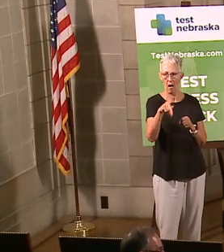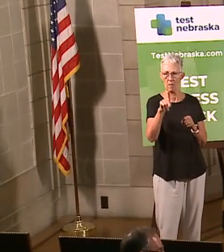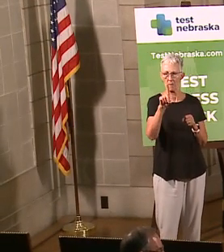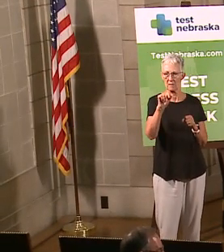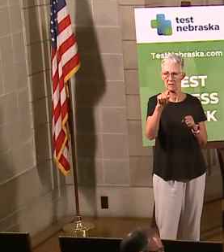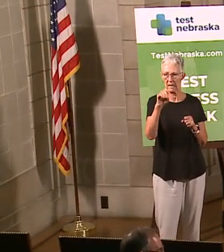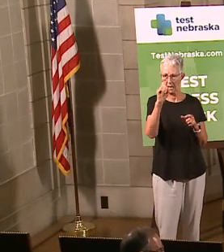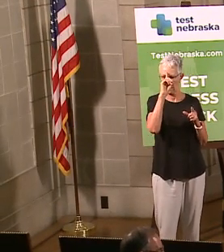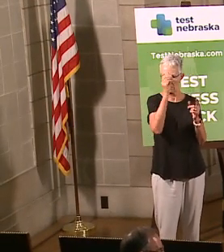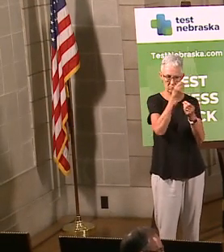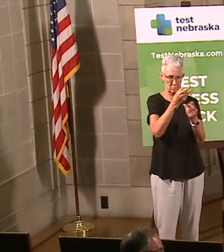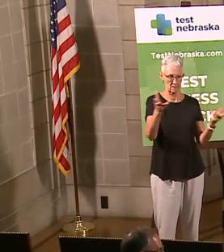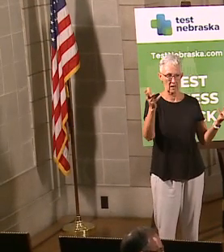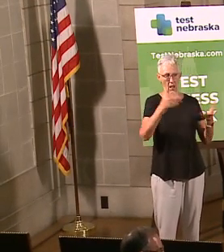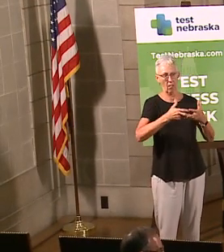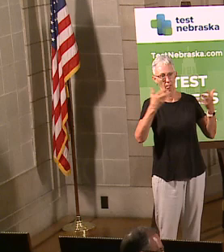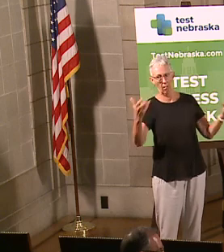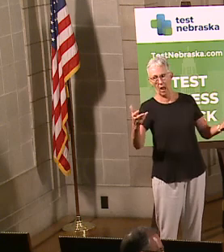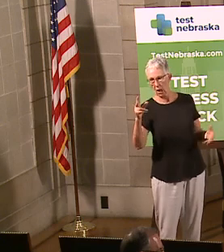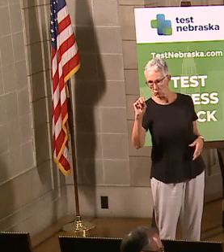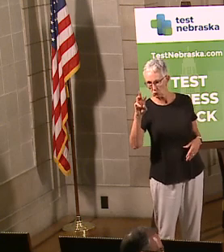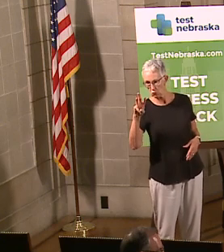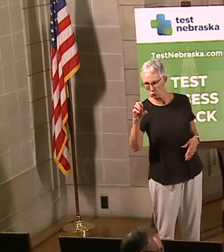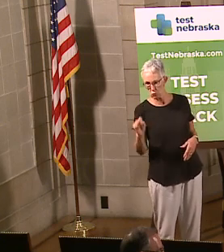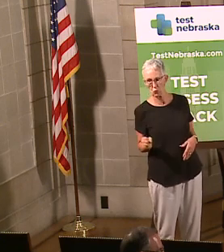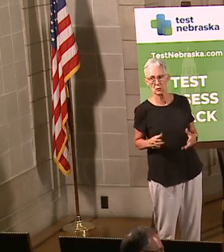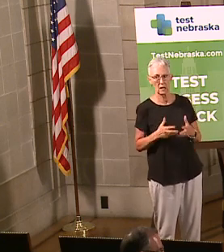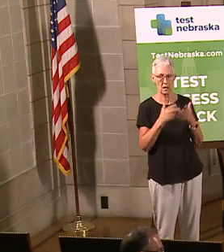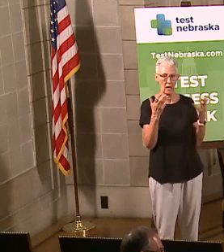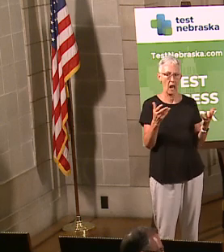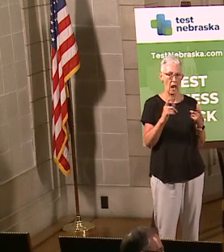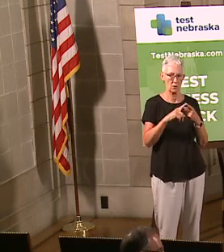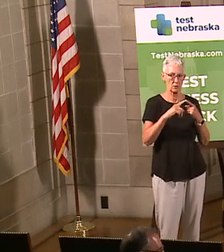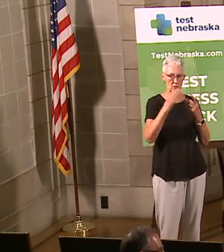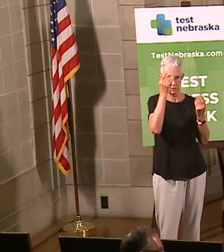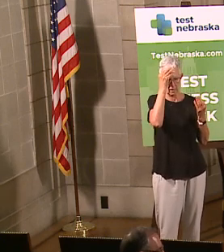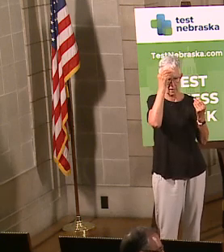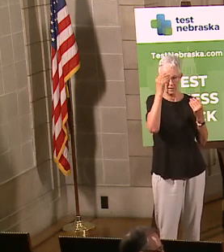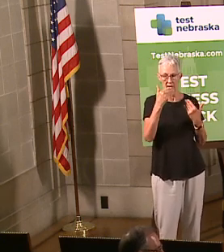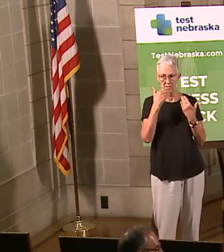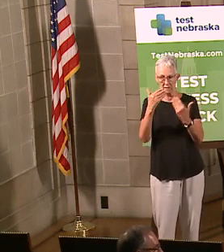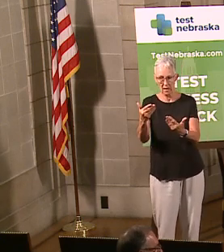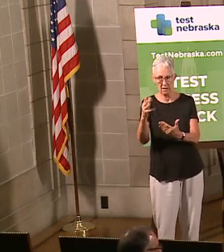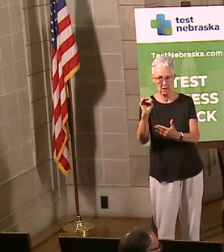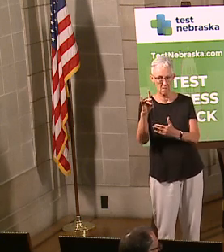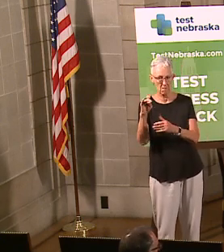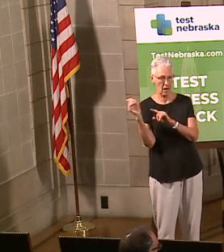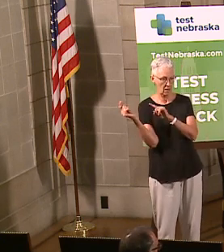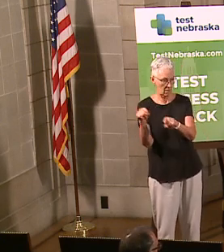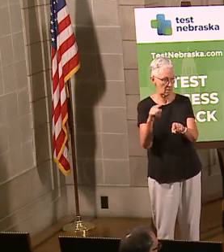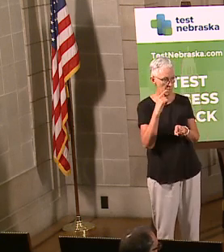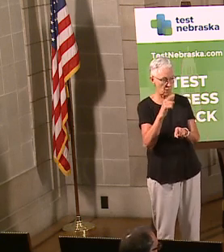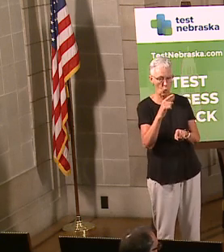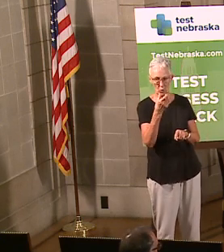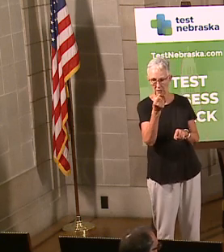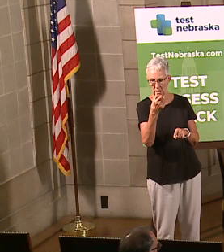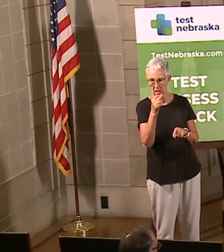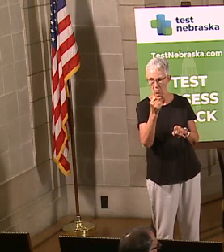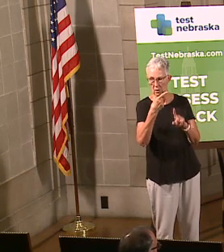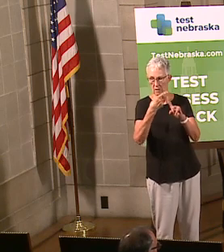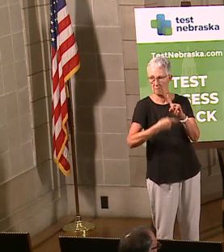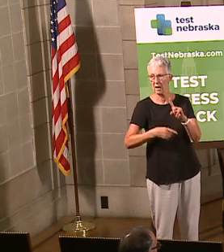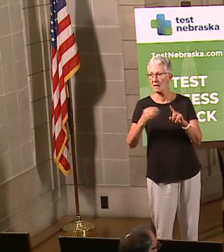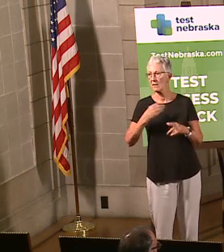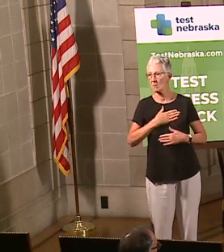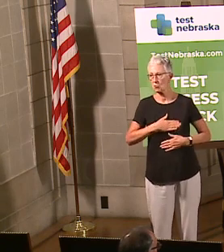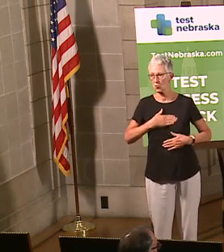news here today. I know it was a lot to digest. Mike, thanks for coming here for Dairy Month. And appreciate Felicia,